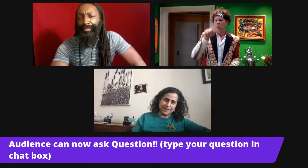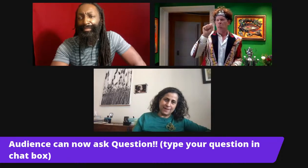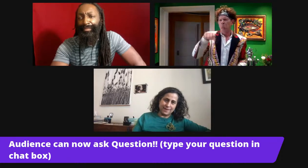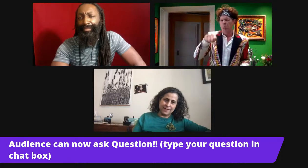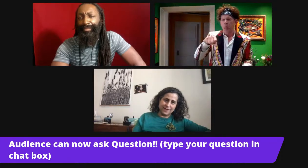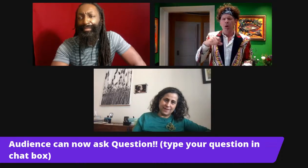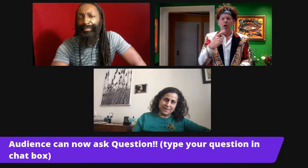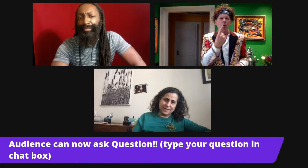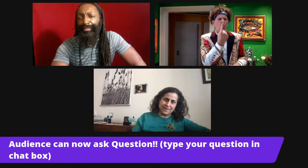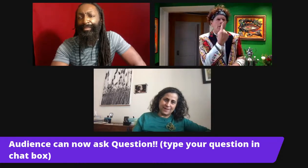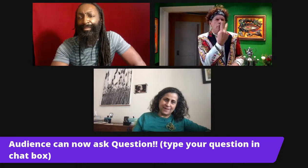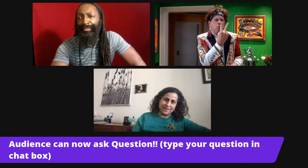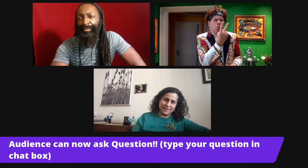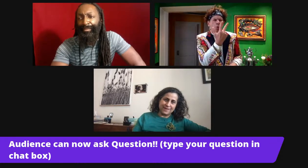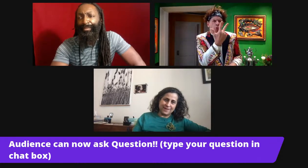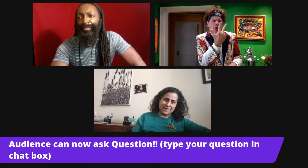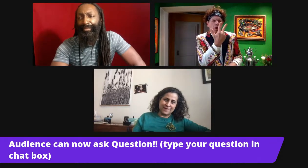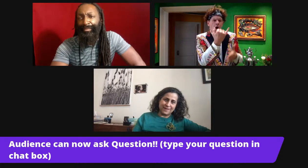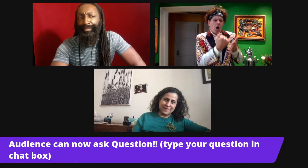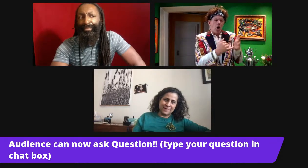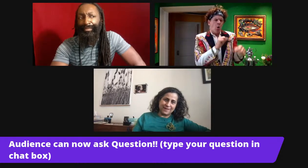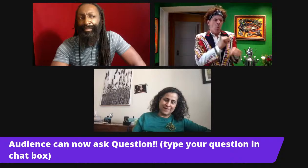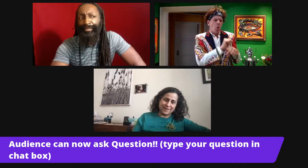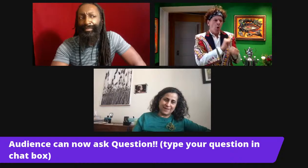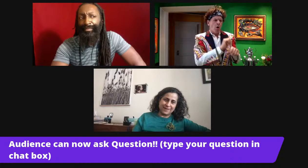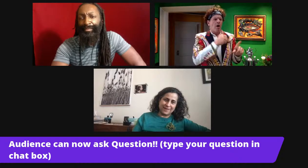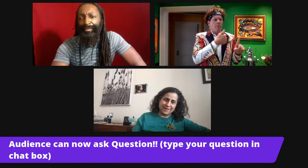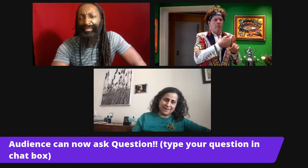Is artwork poetry? Yes.